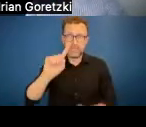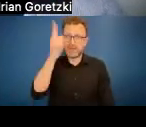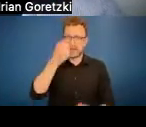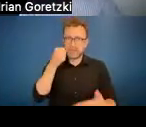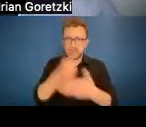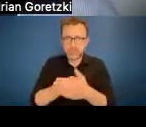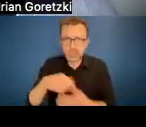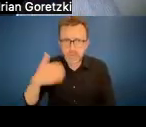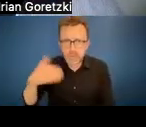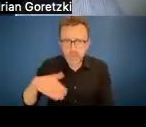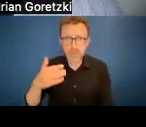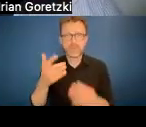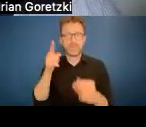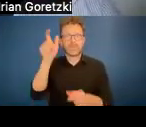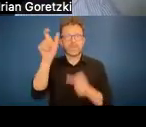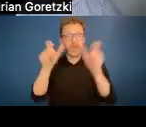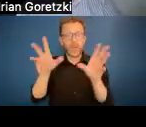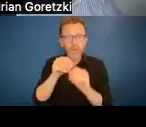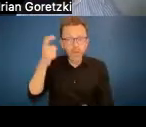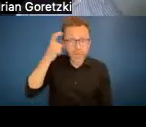rather than any kind of organized help.